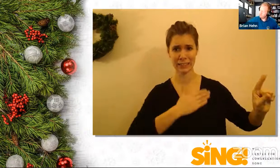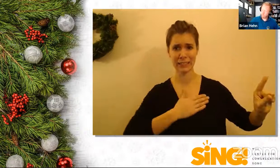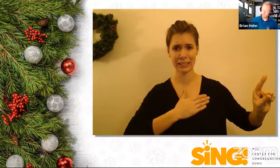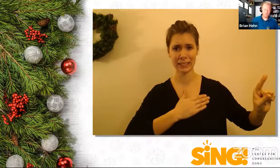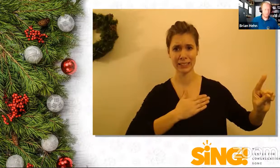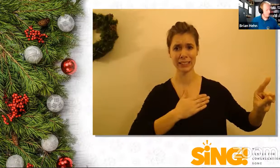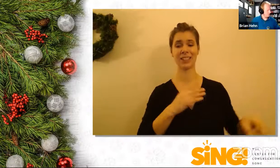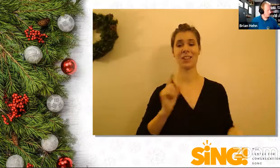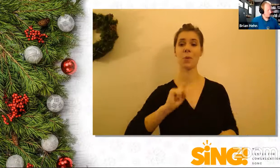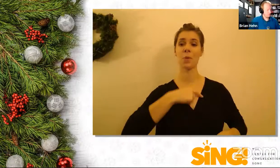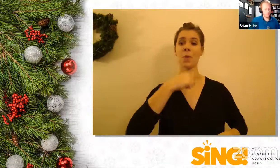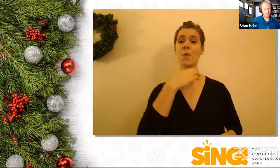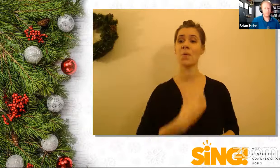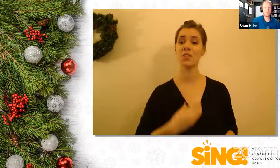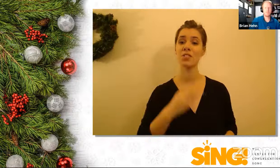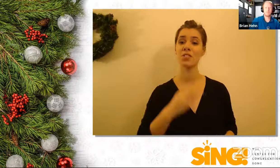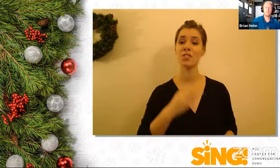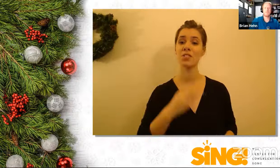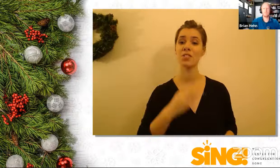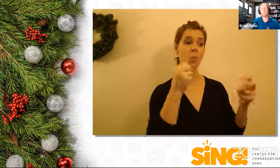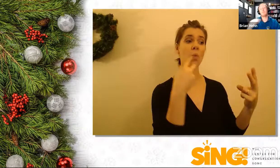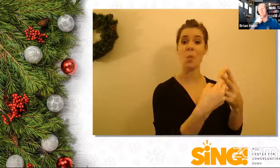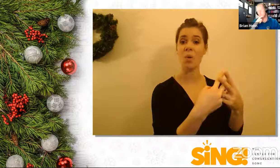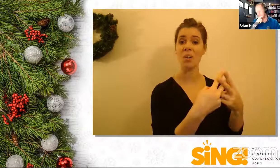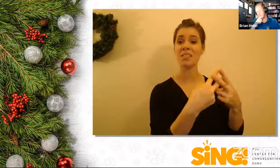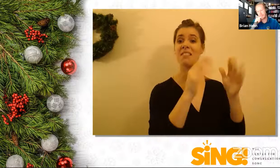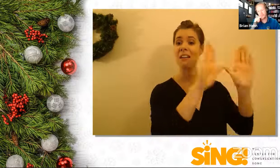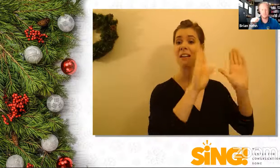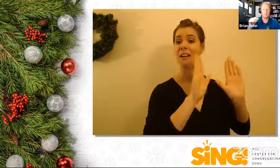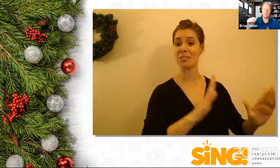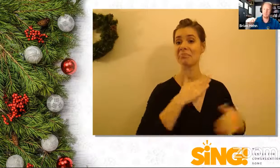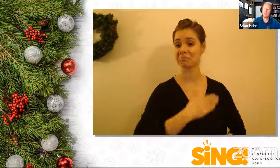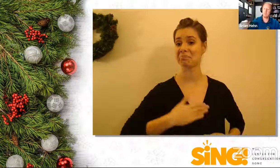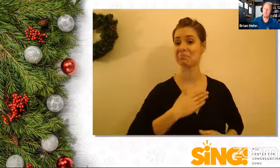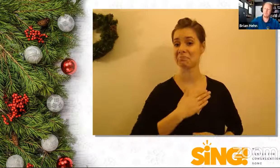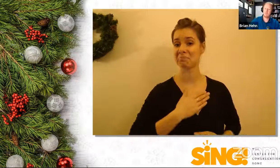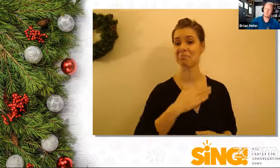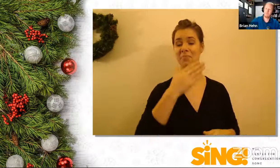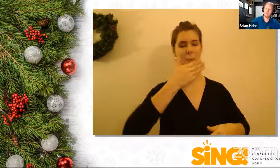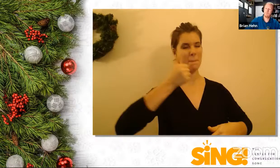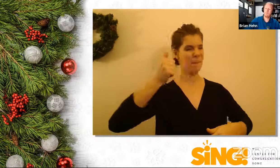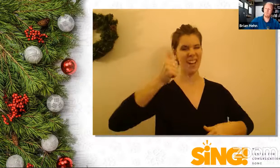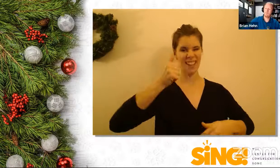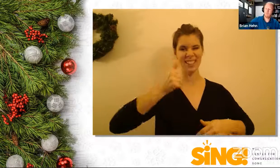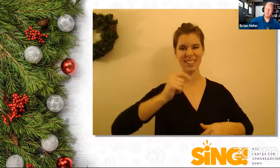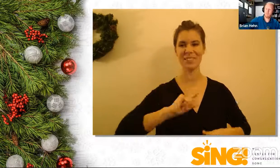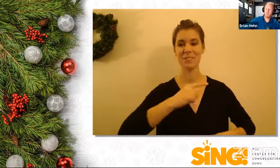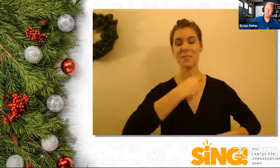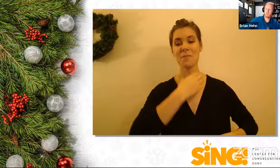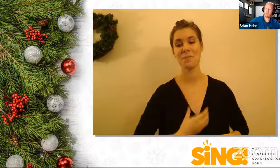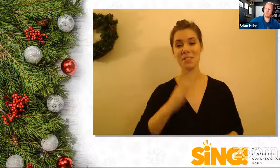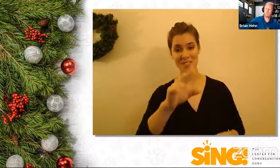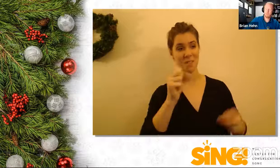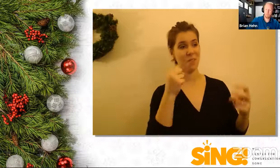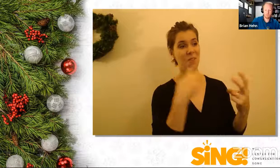hopefully next year we won't have a need for COVID carols and we can return to the other carols. But for